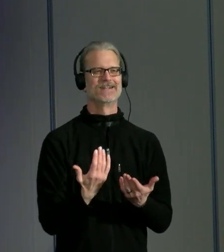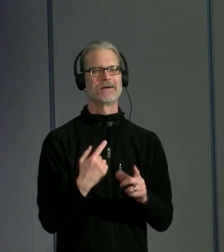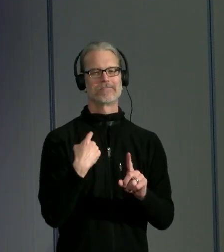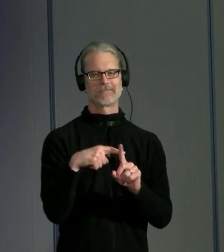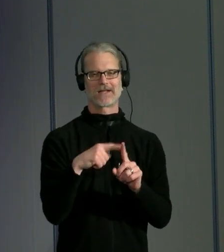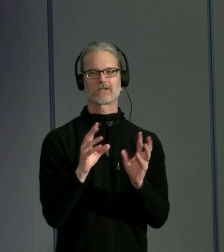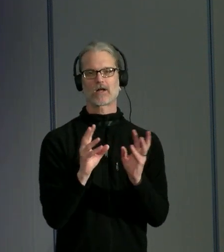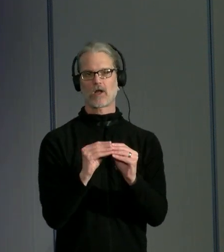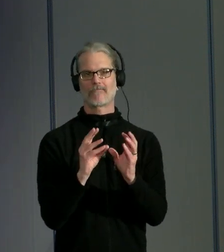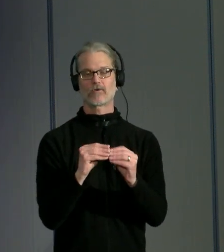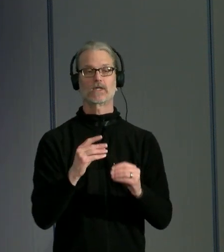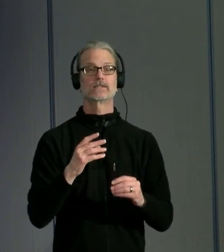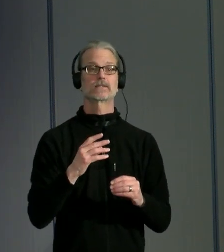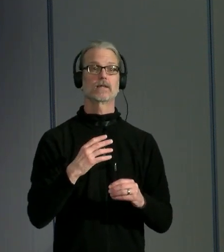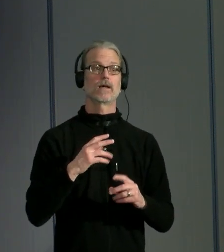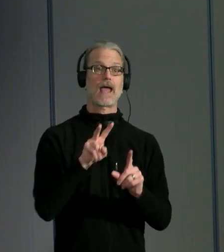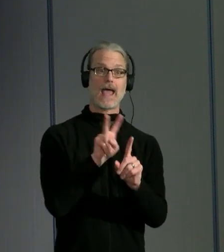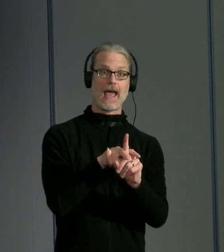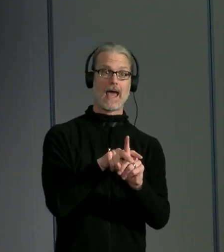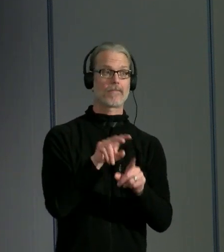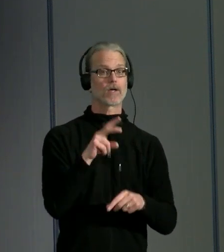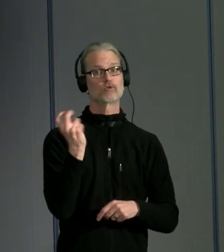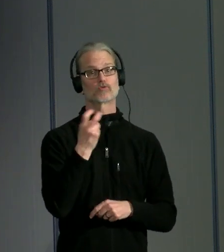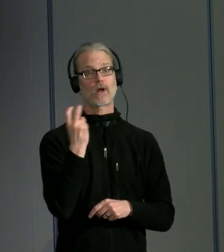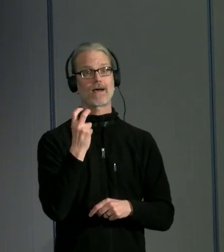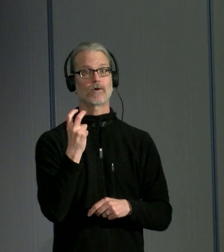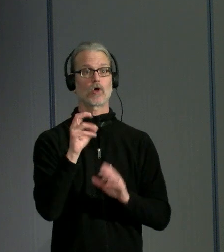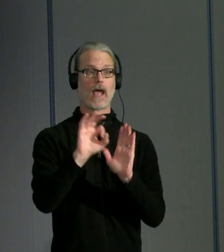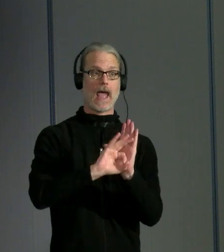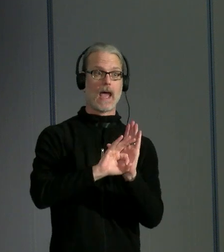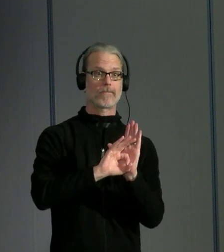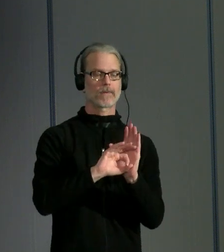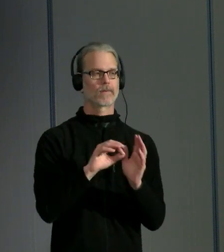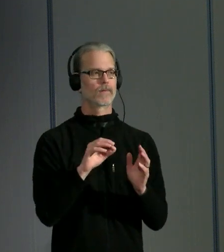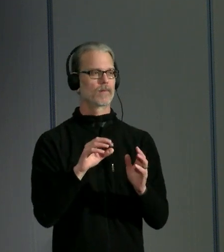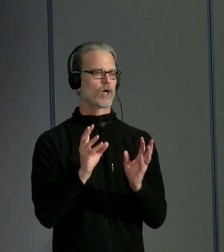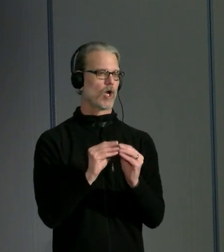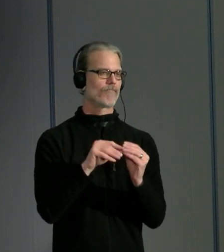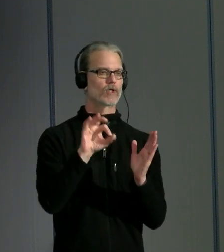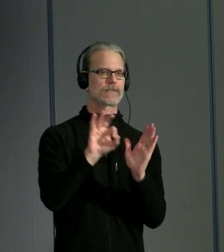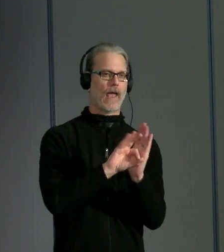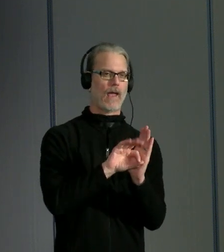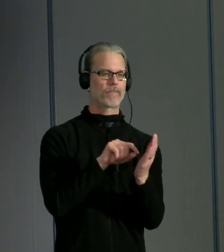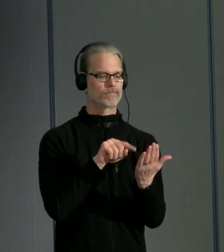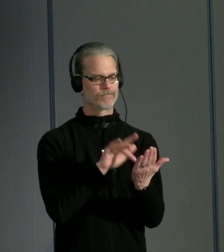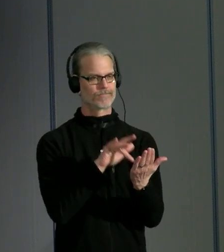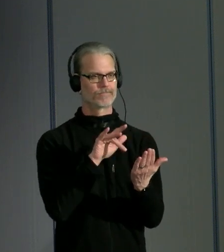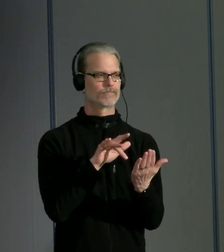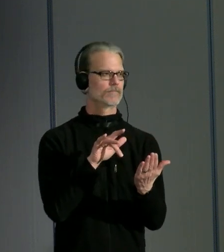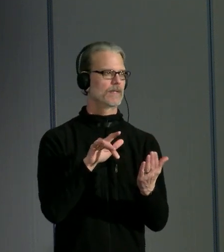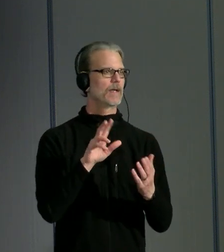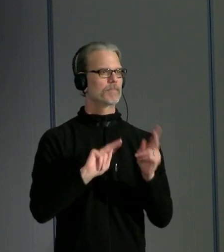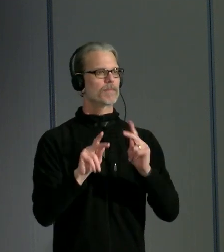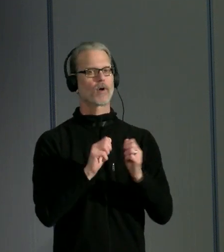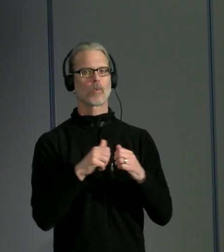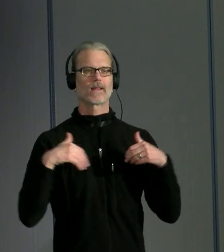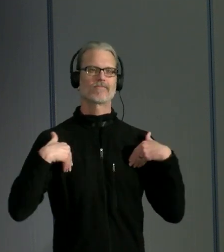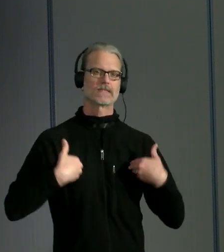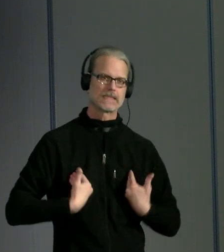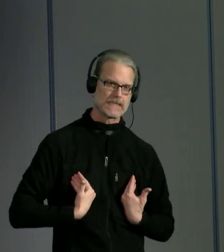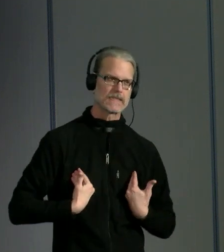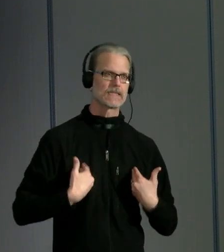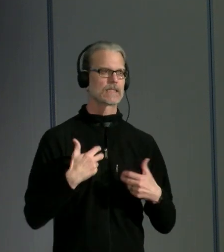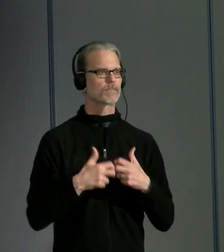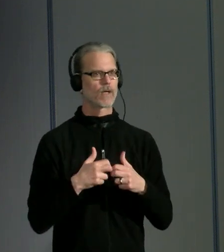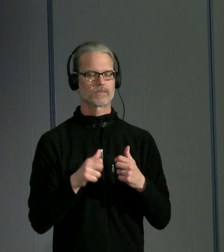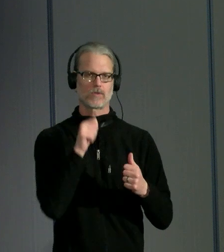conference app or a travel app can help the AT users and those with fatigue and weakness issues so they're not lugging around a bunch of materials